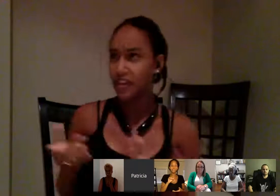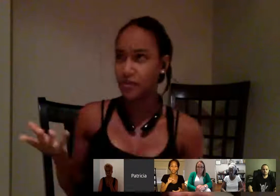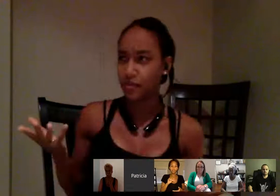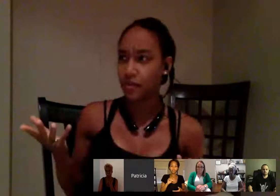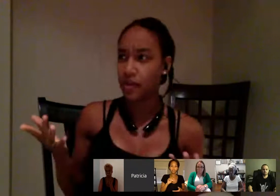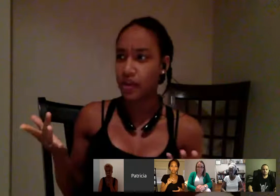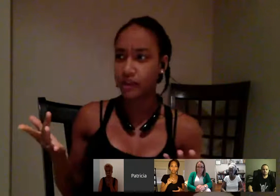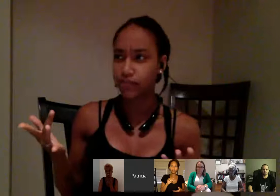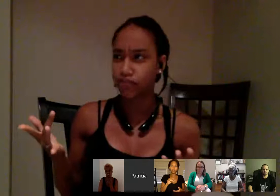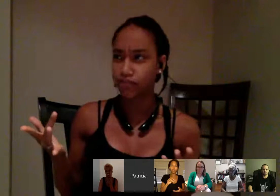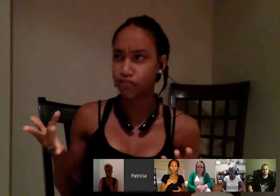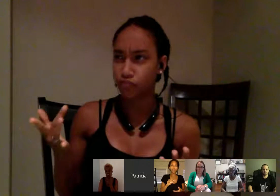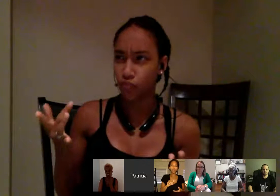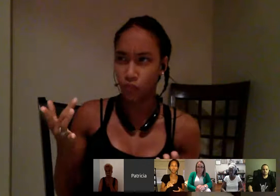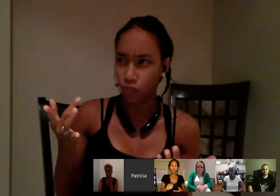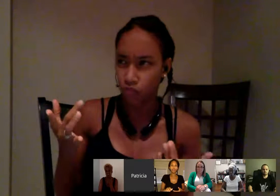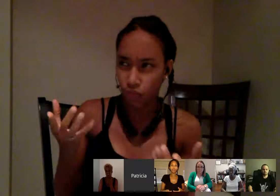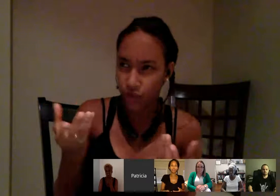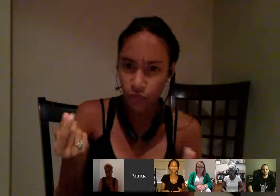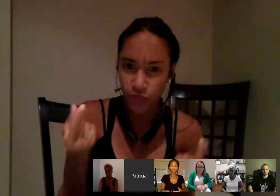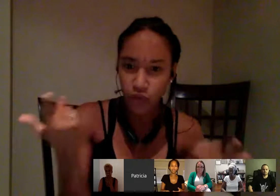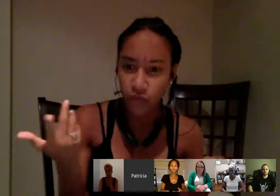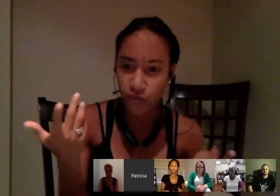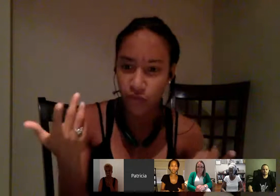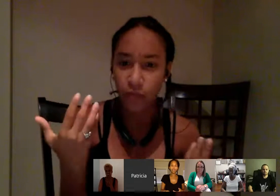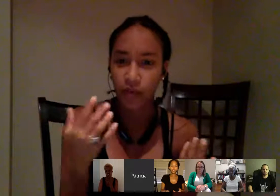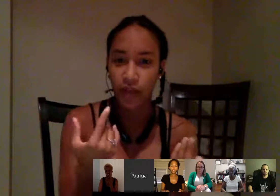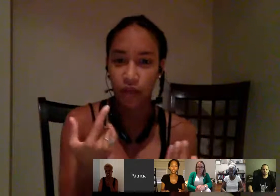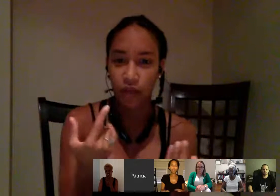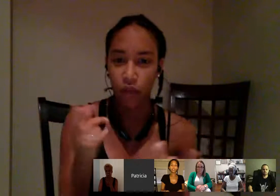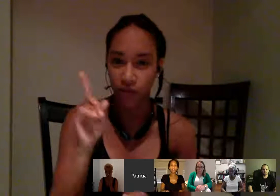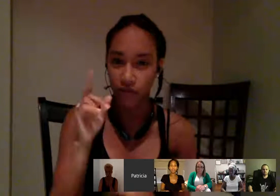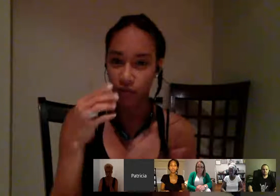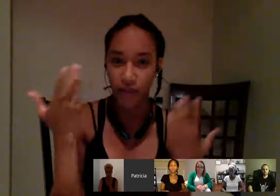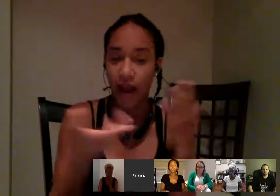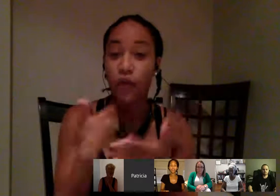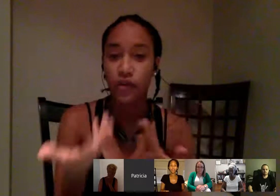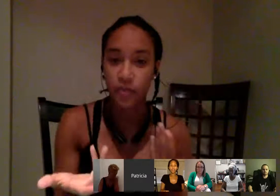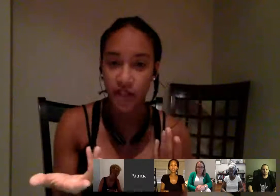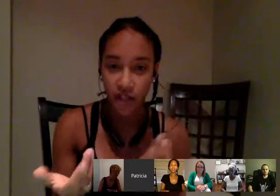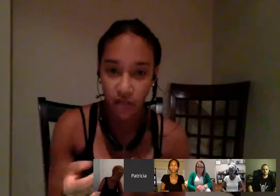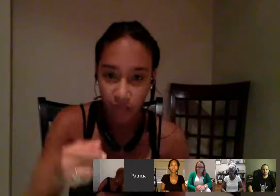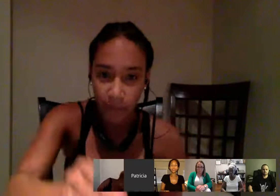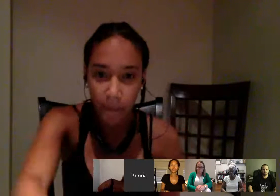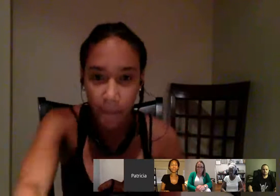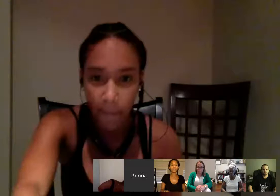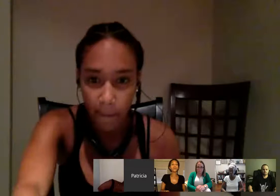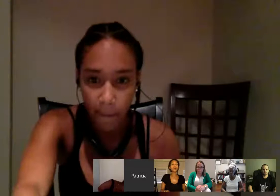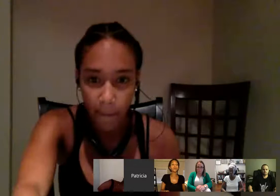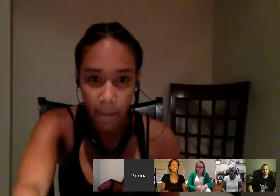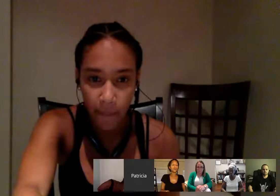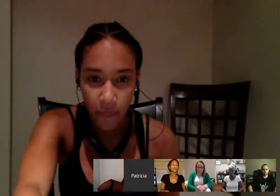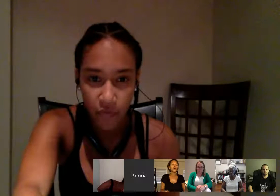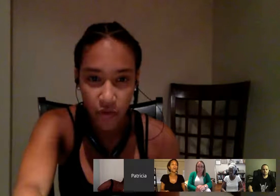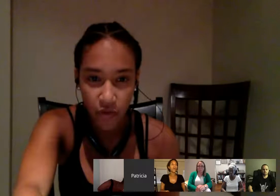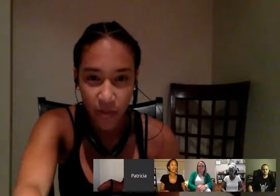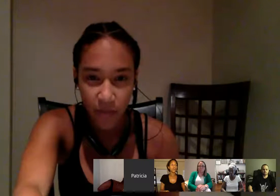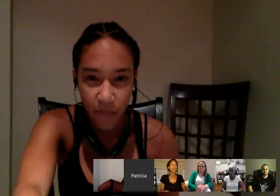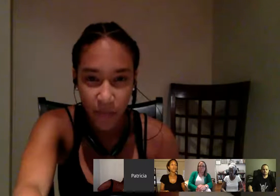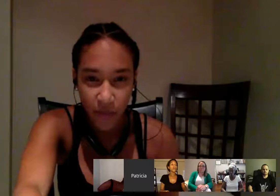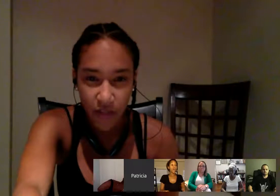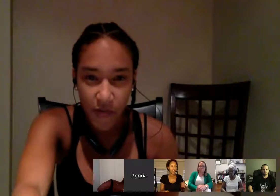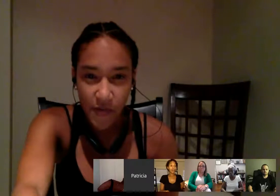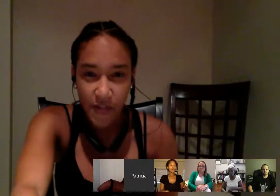then these people are like, what are you doing with our like how are you spending it? You know what I